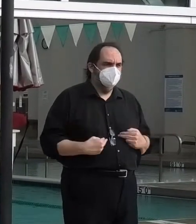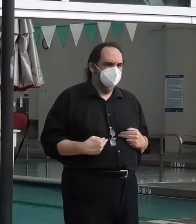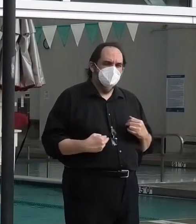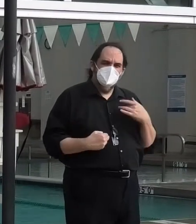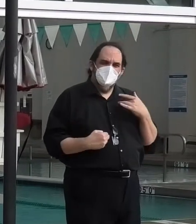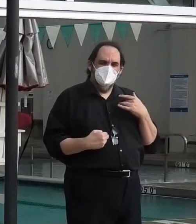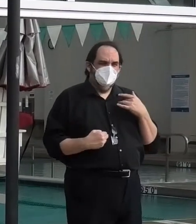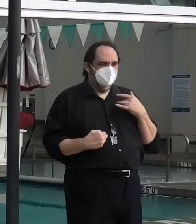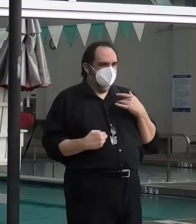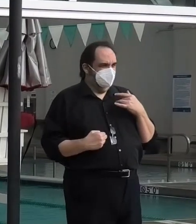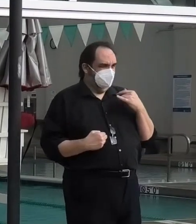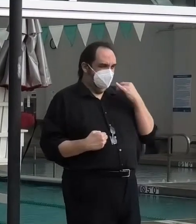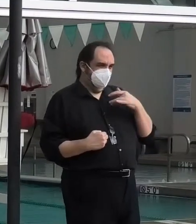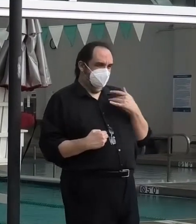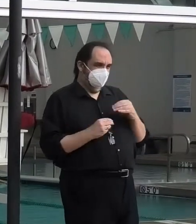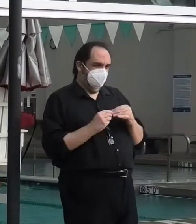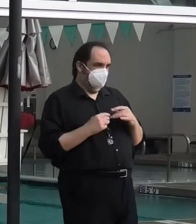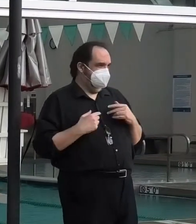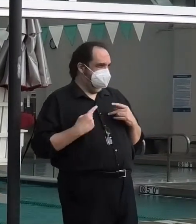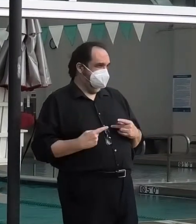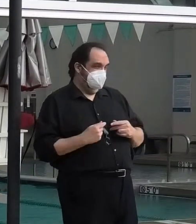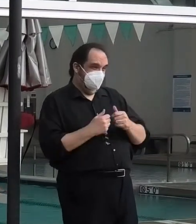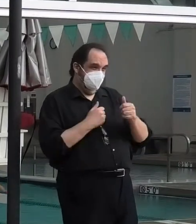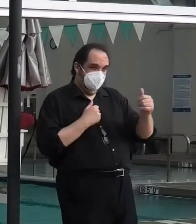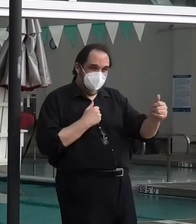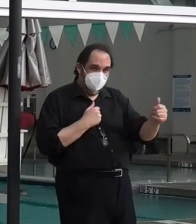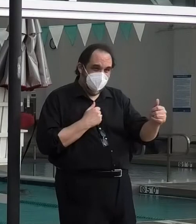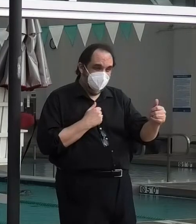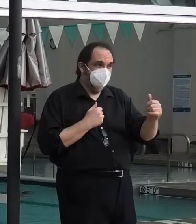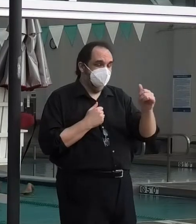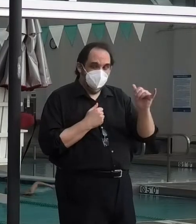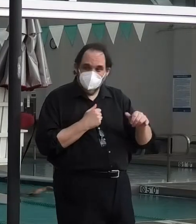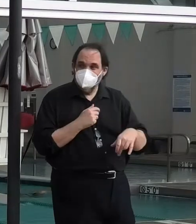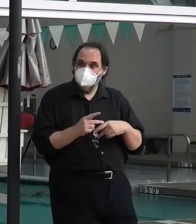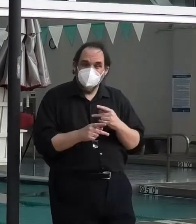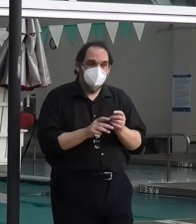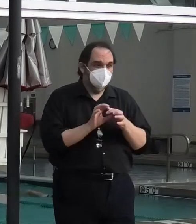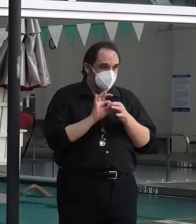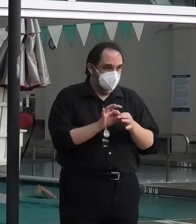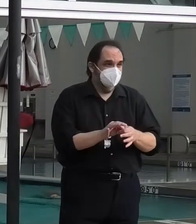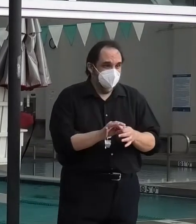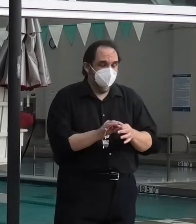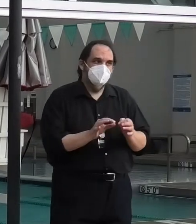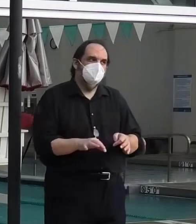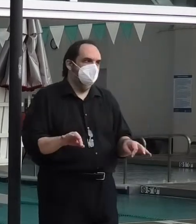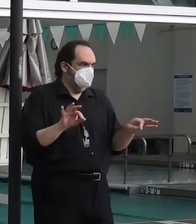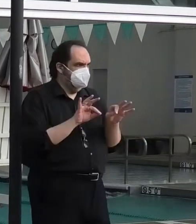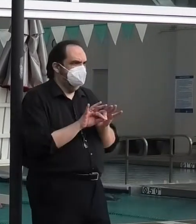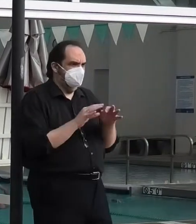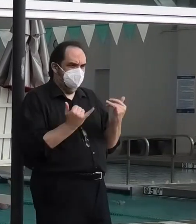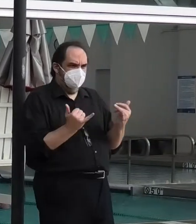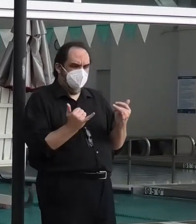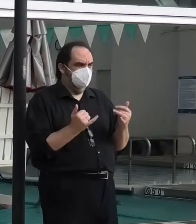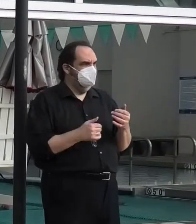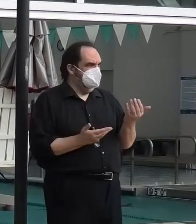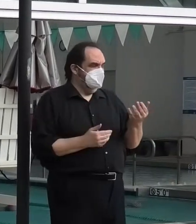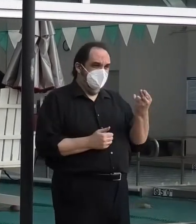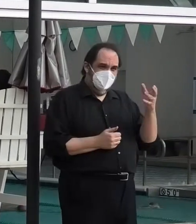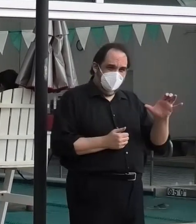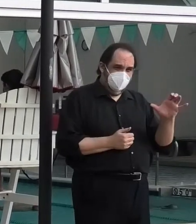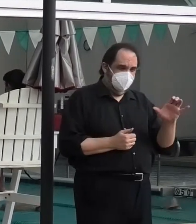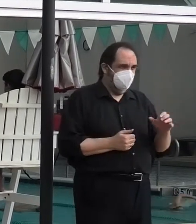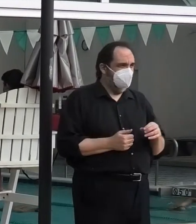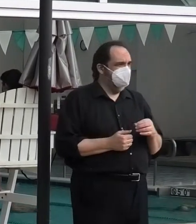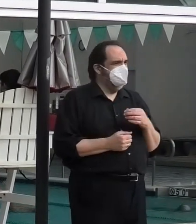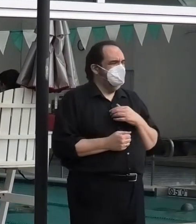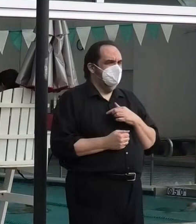more physically distant, these are the kinds of connections that are vital. And in Howard County,